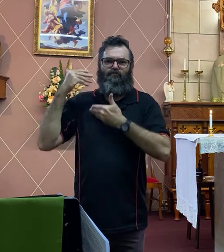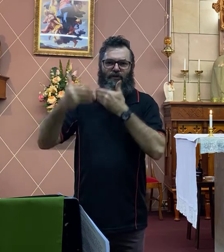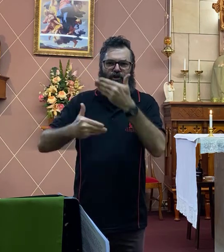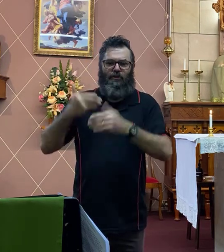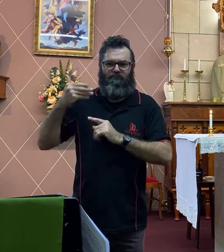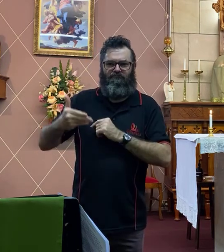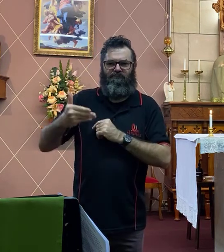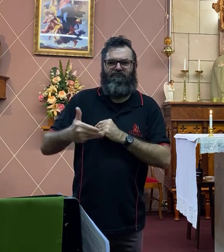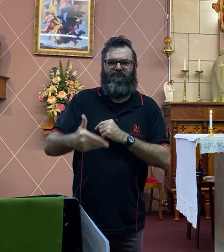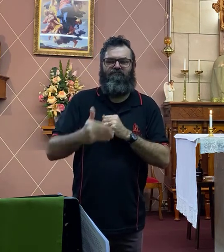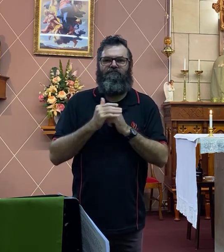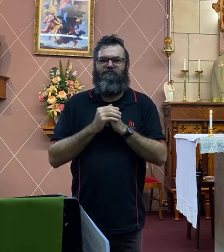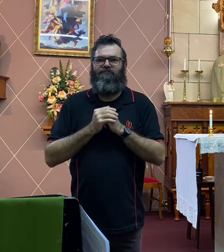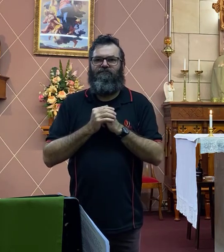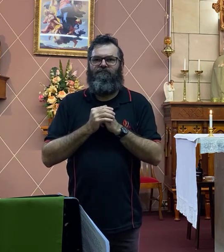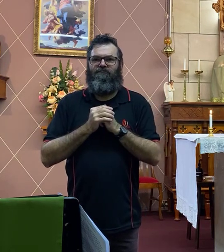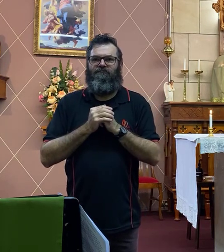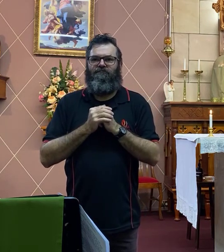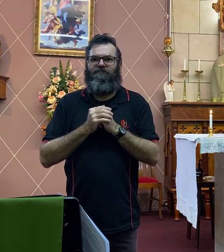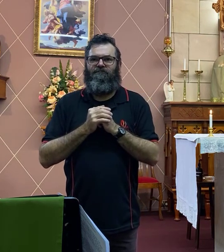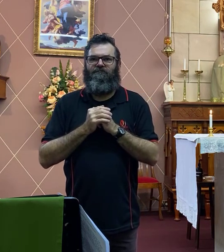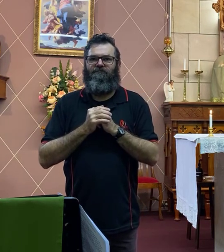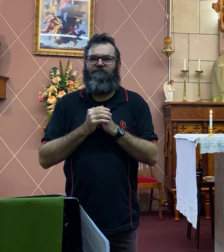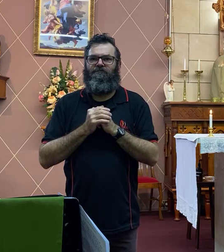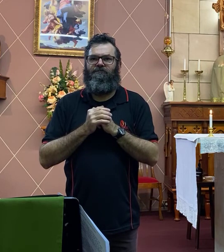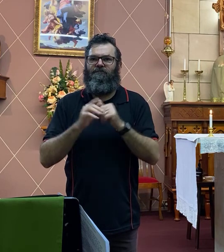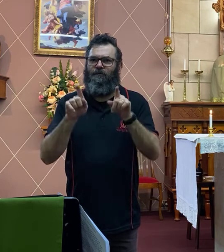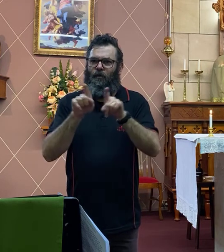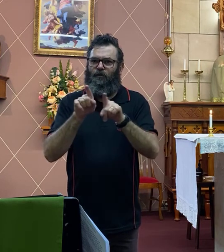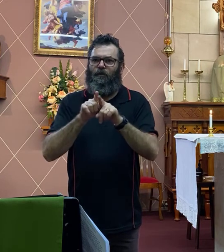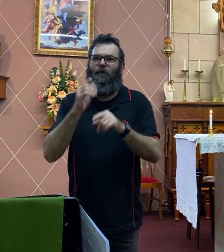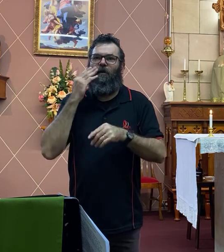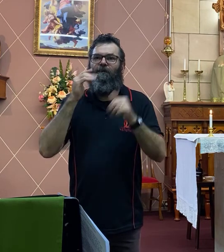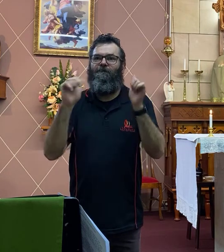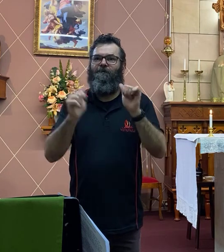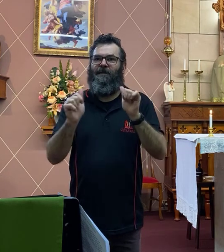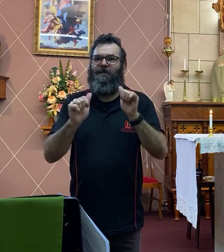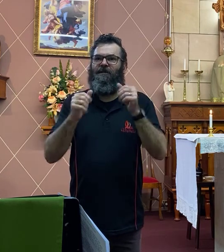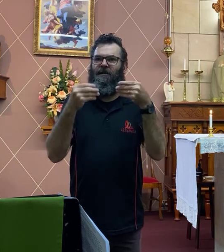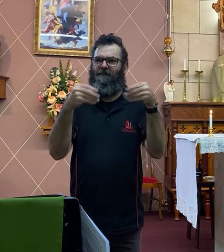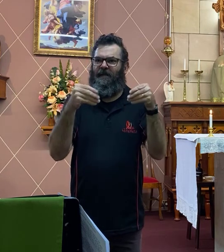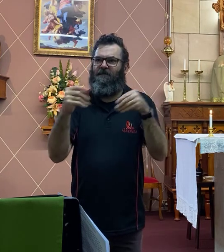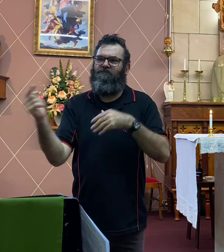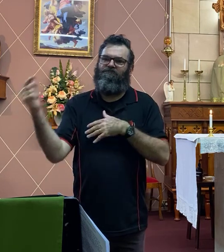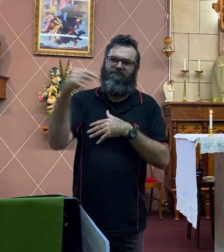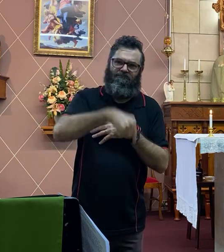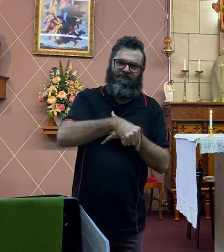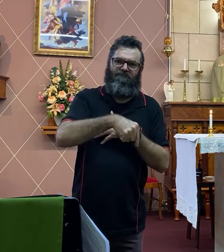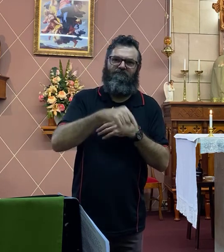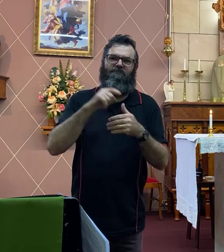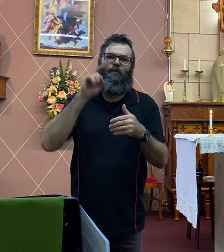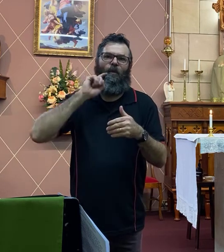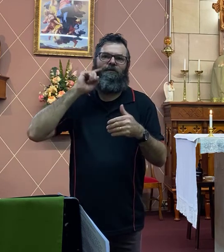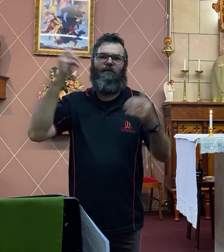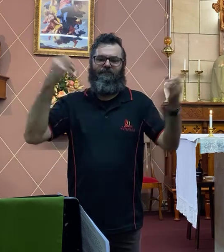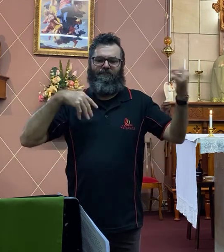elbow. Also, after they come back from the marketplace, they always sprinkle water on themselves.